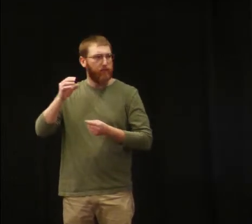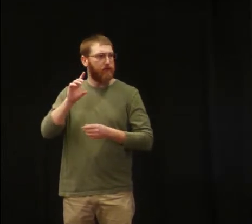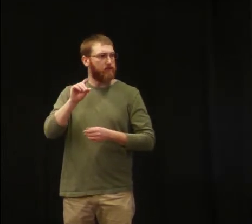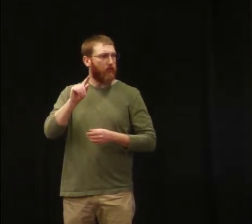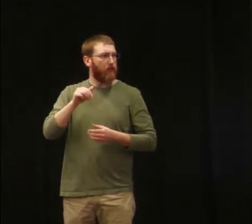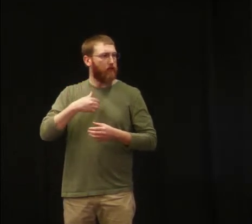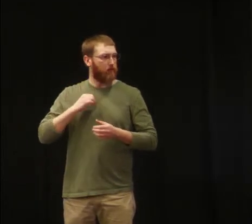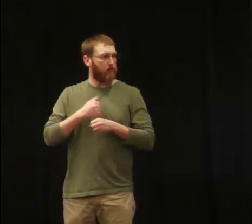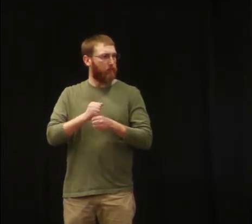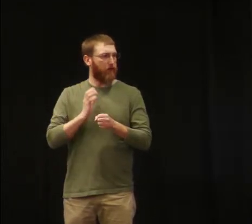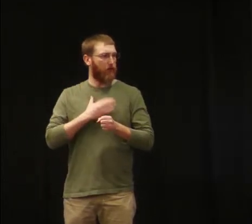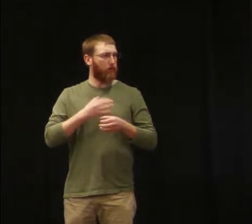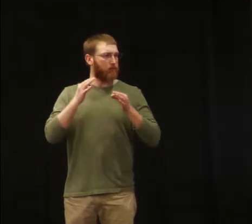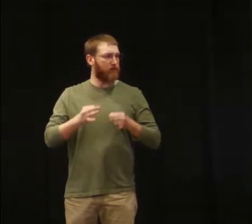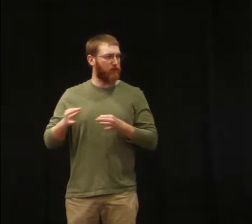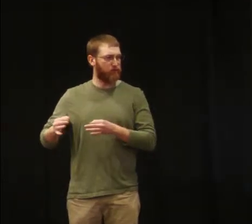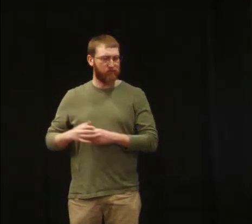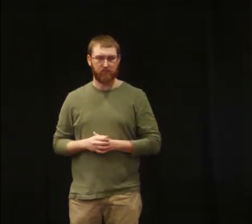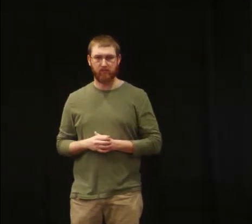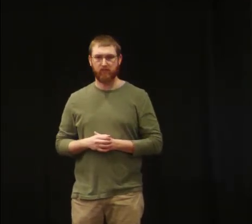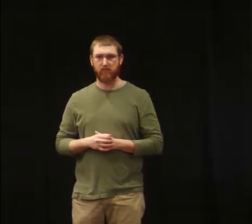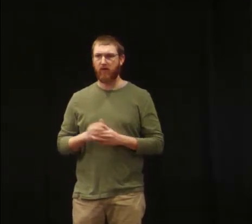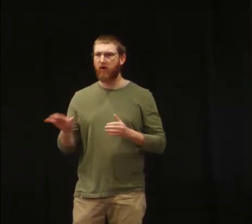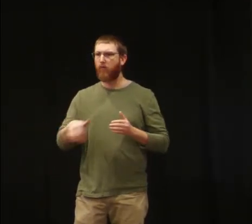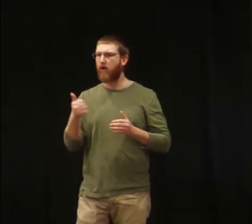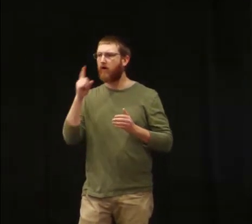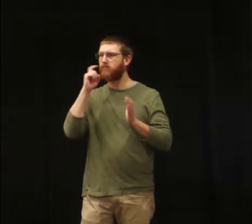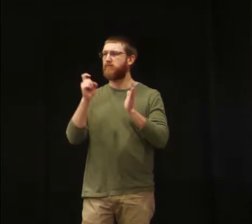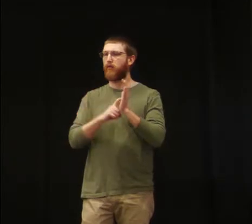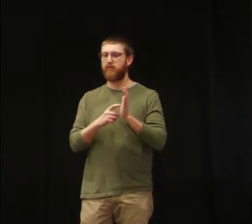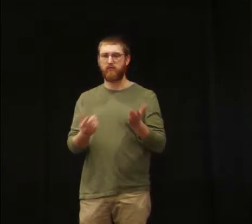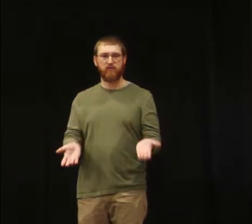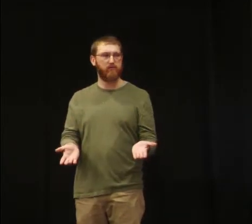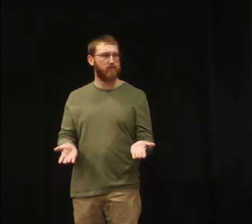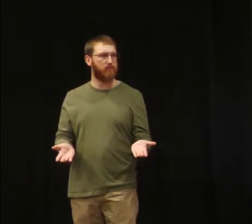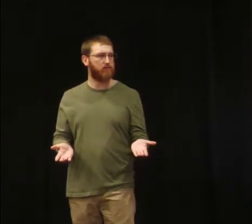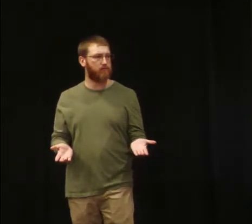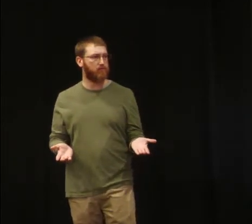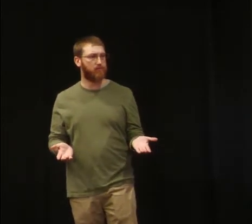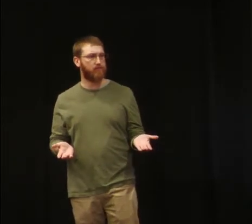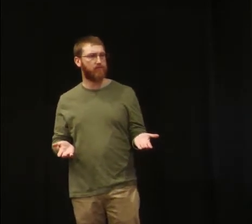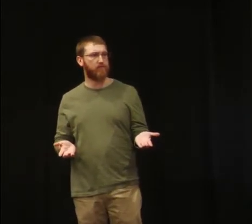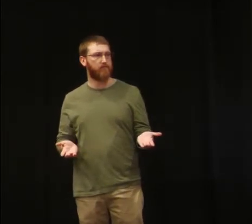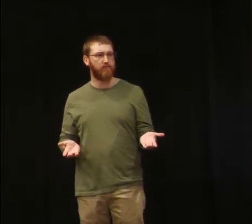decisions. What other kinds of things have stood out to you?